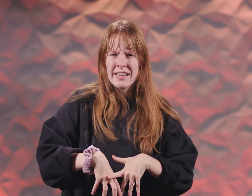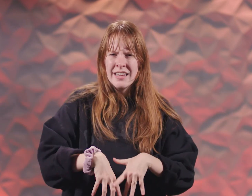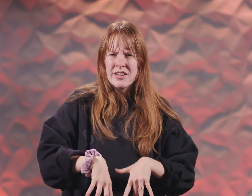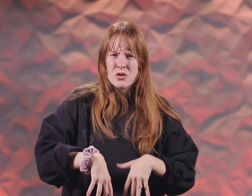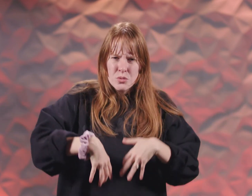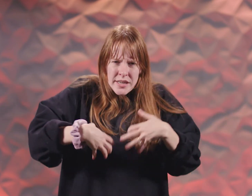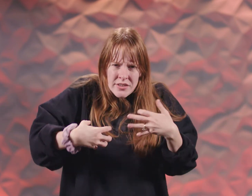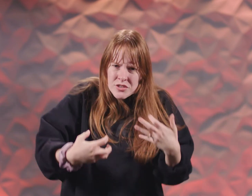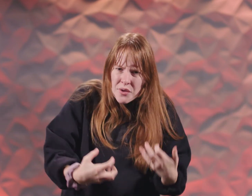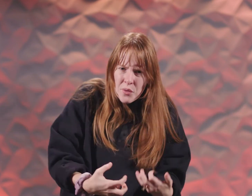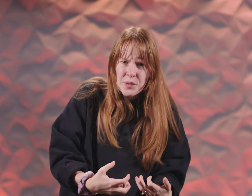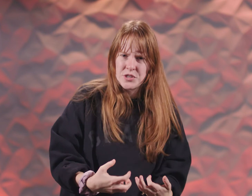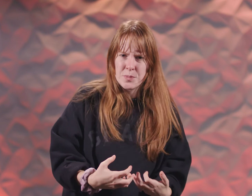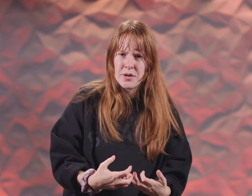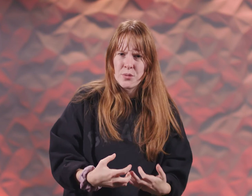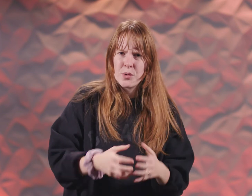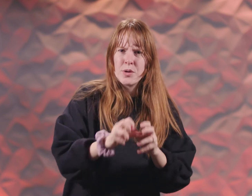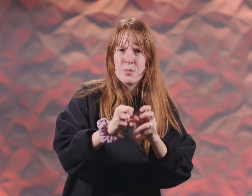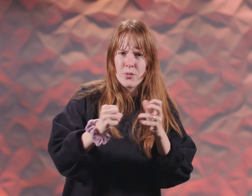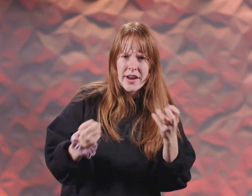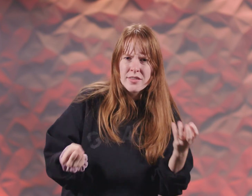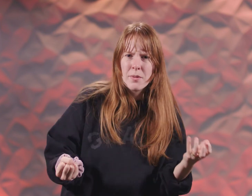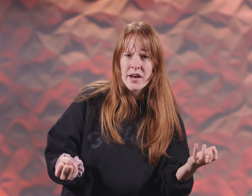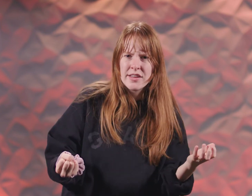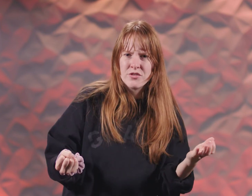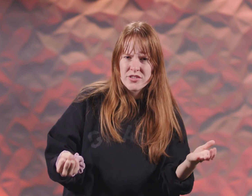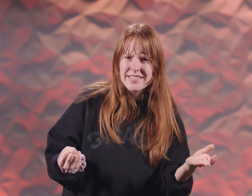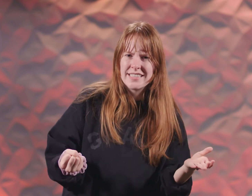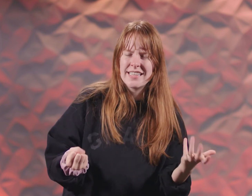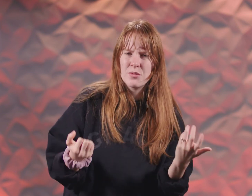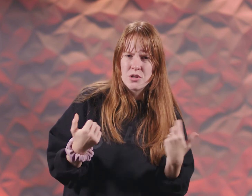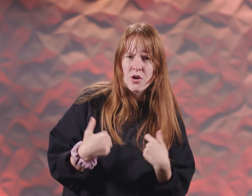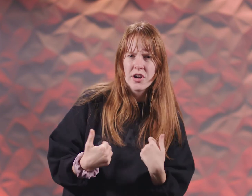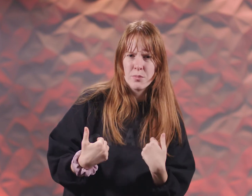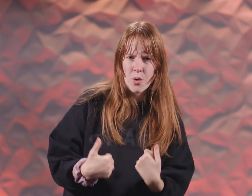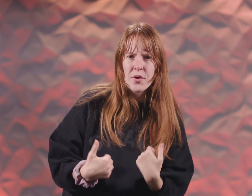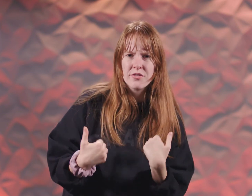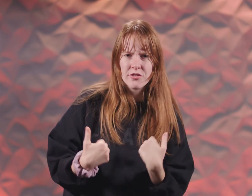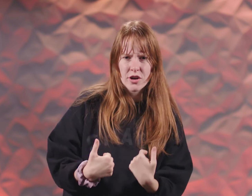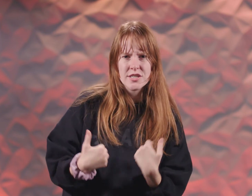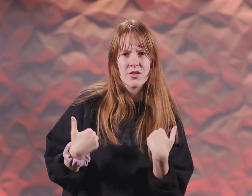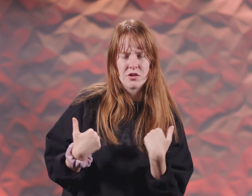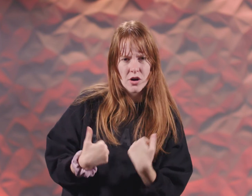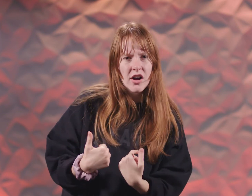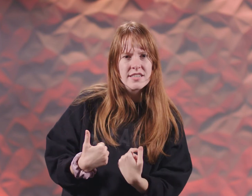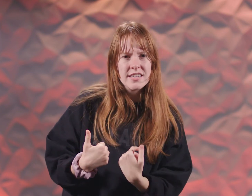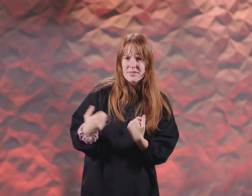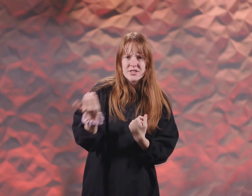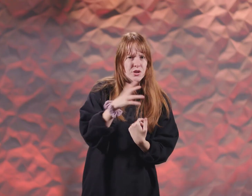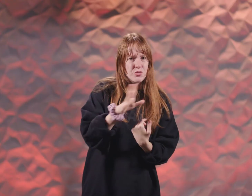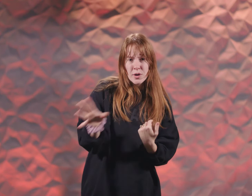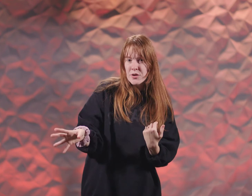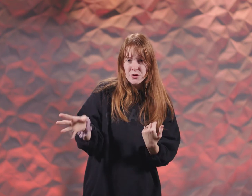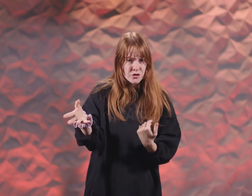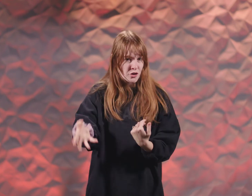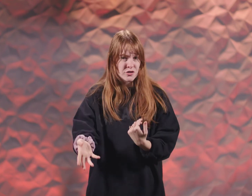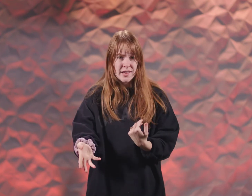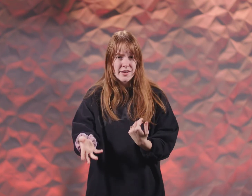grieves the Holy Spirit when we break the body of Jesus that was already broken for us on the cross. And so throughout your church life,